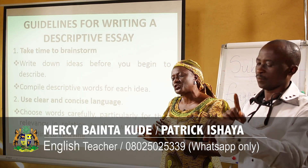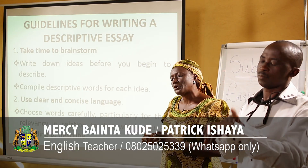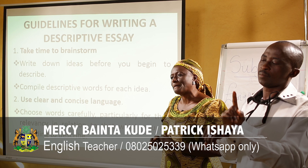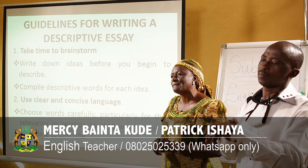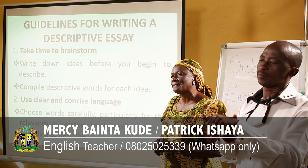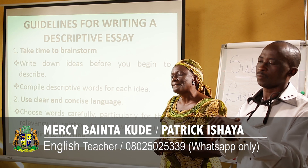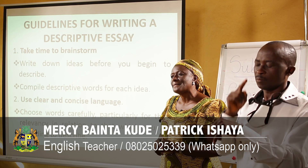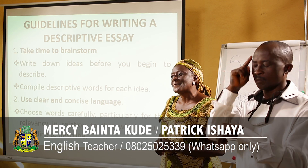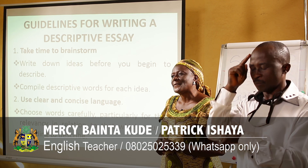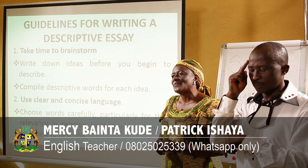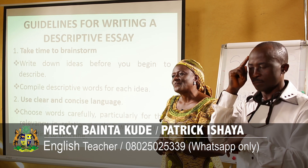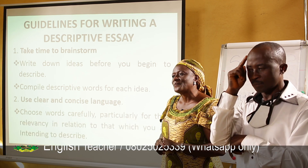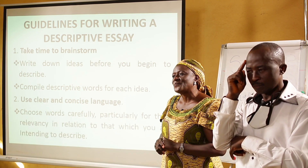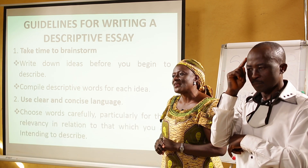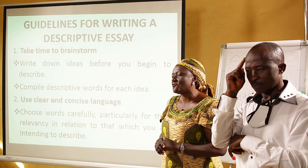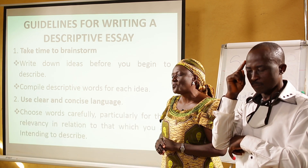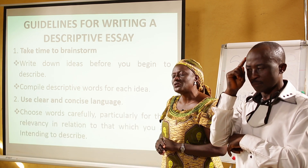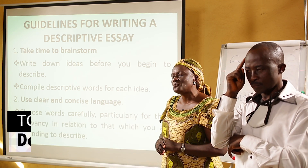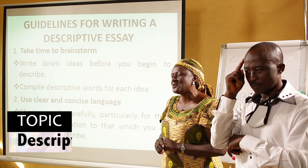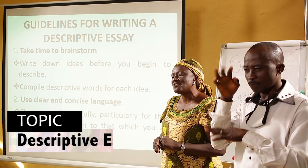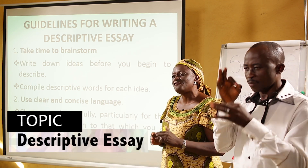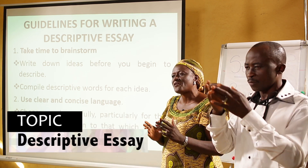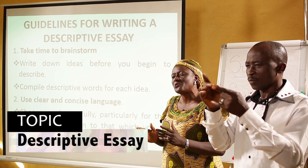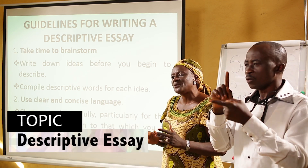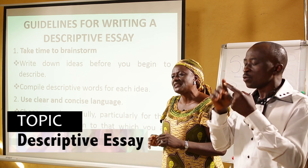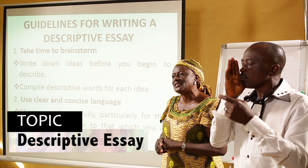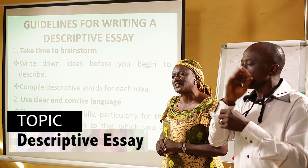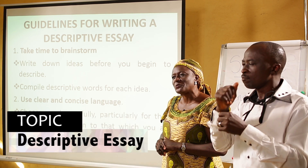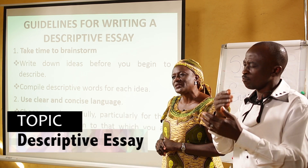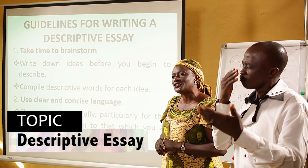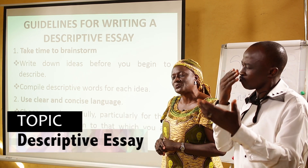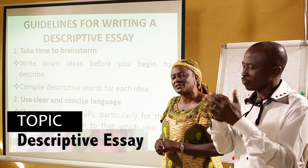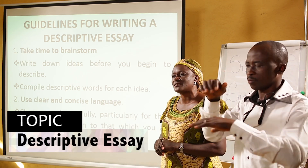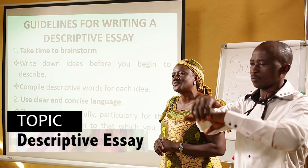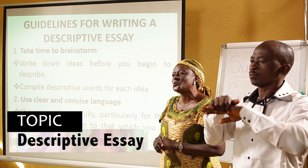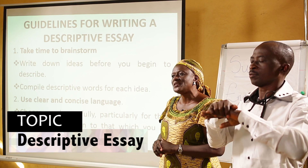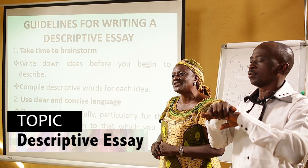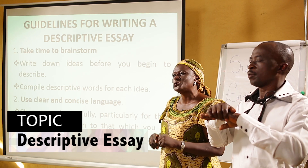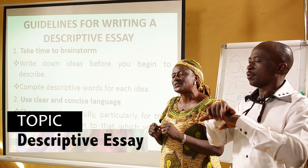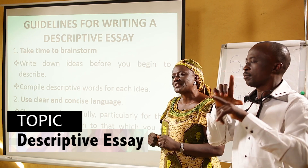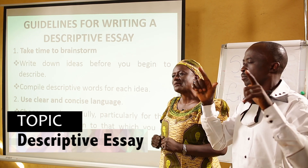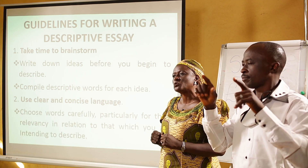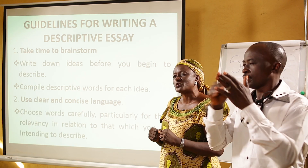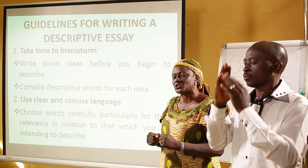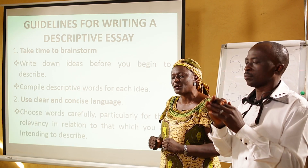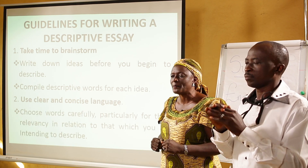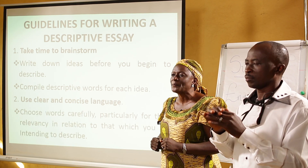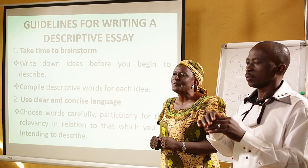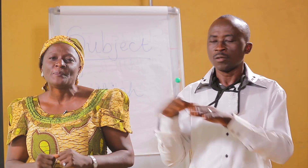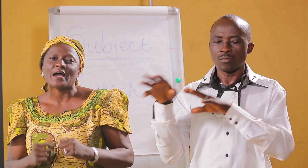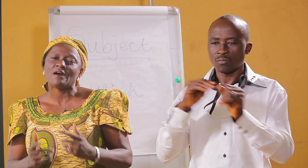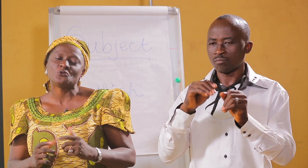to brainstorm. If you want to be a very good English language student, you need to take time to